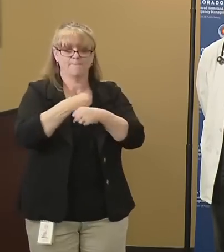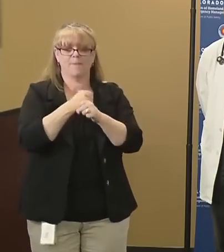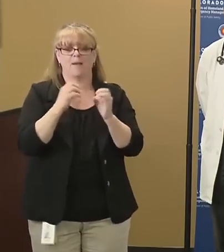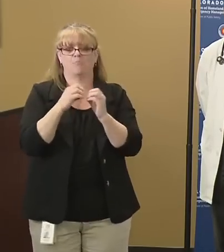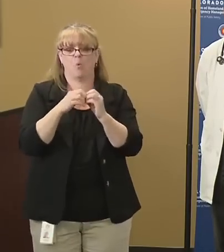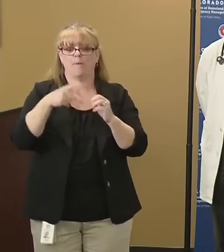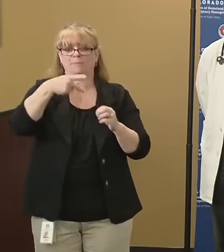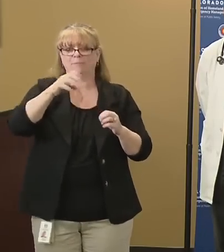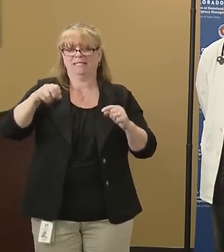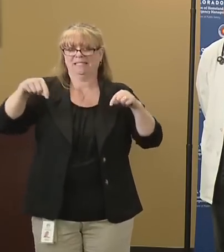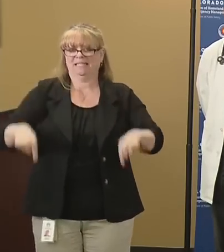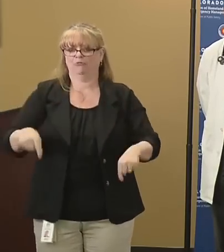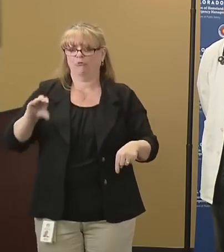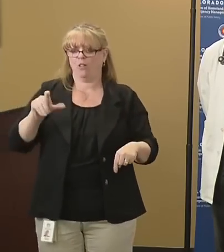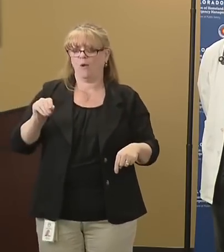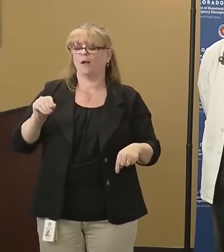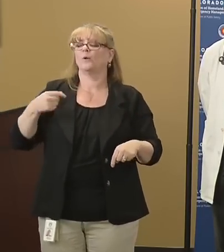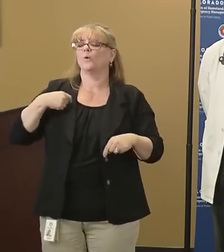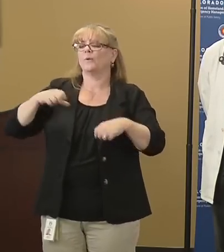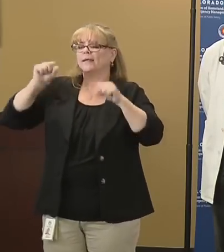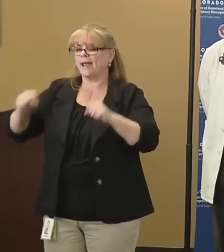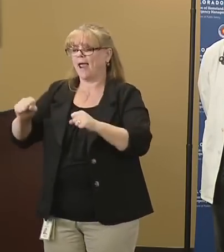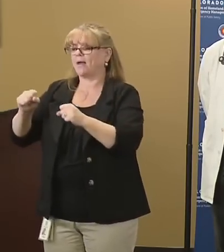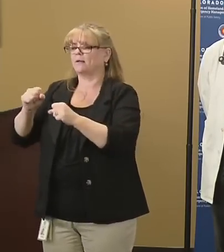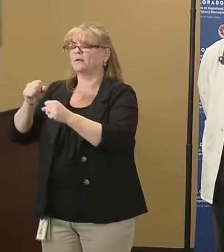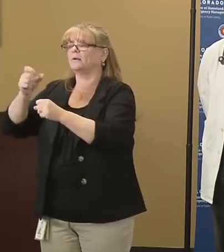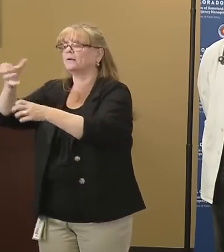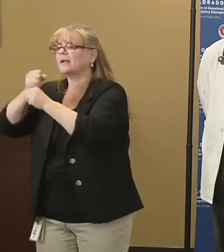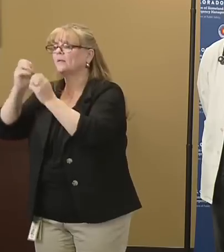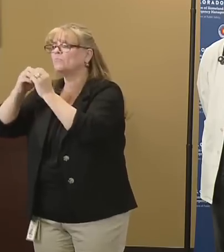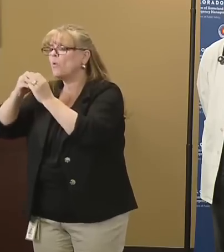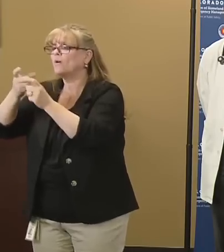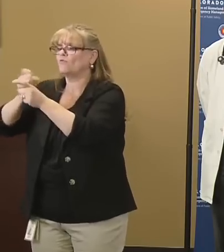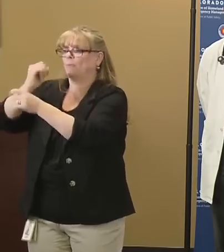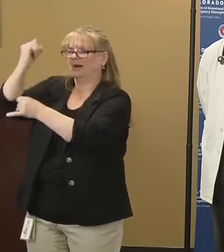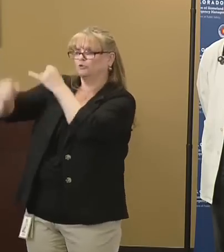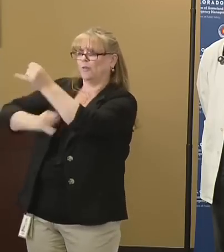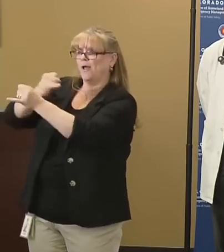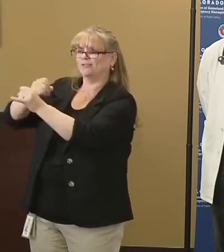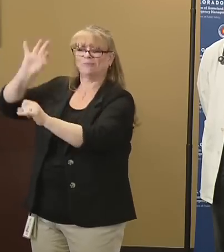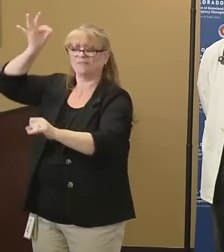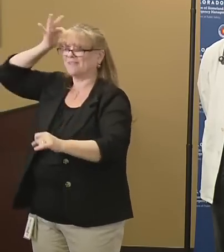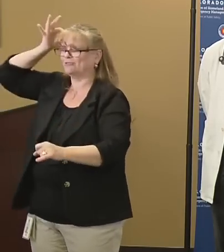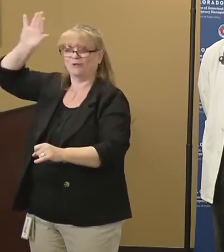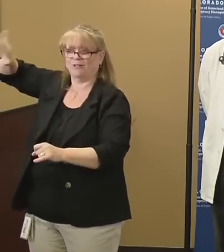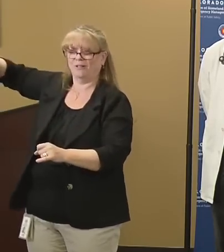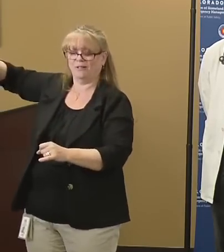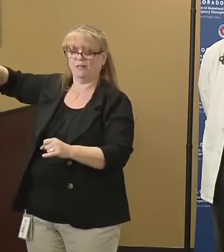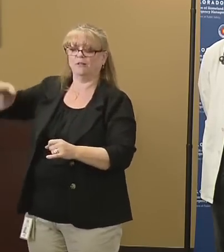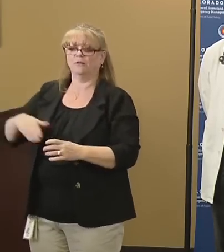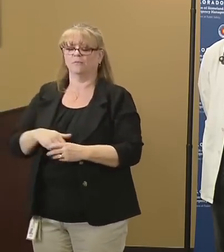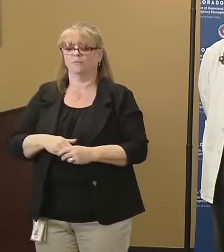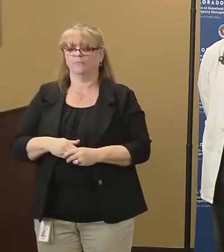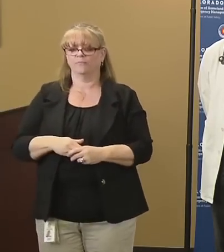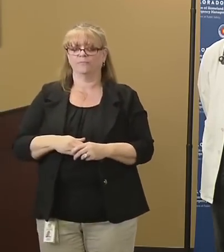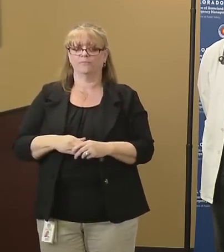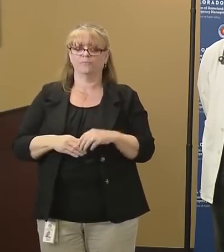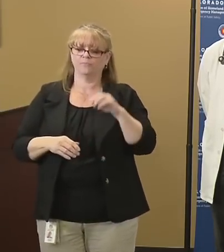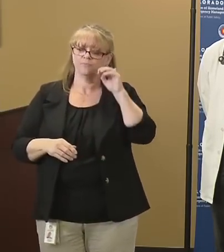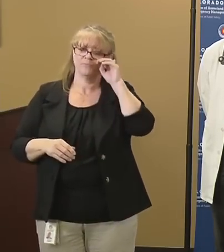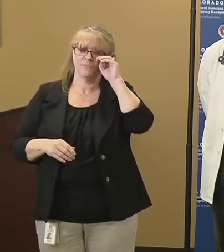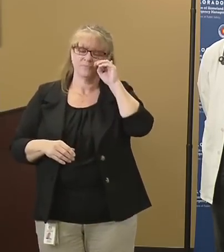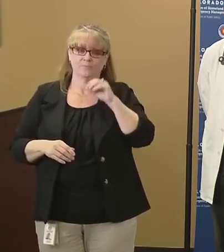supply chains, both as ourselves, the state of Colorado, and also the hospitals that are in Colorado working their supply chains.